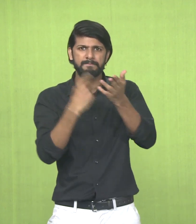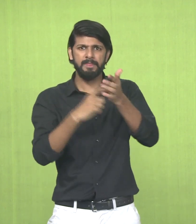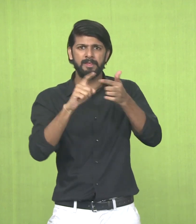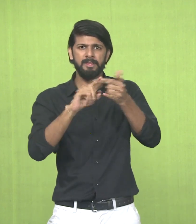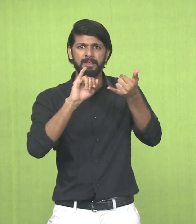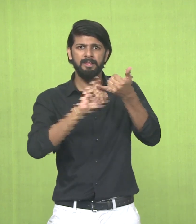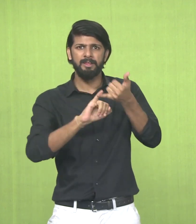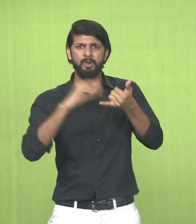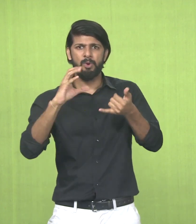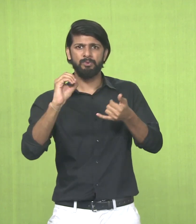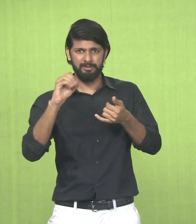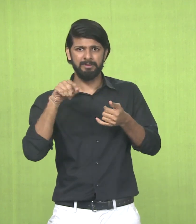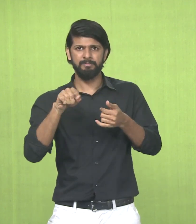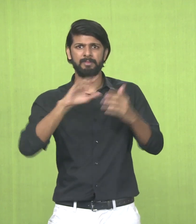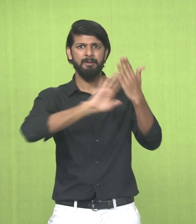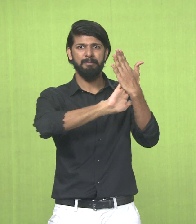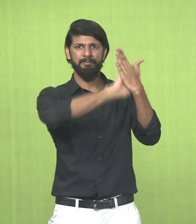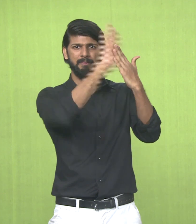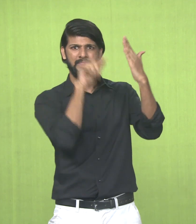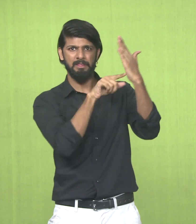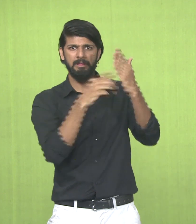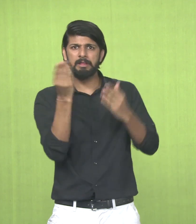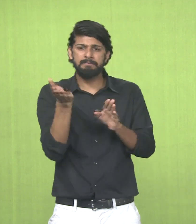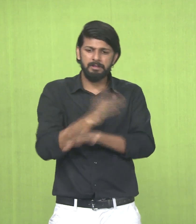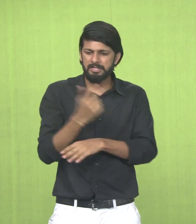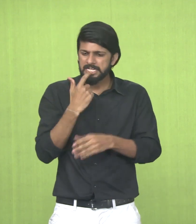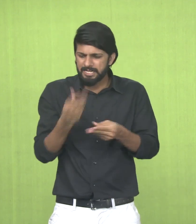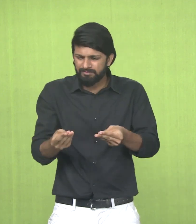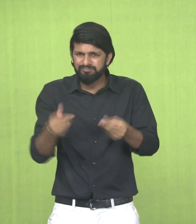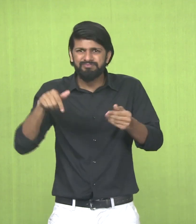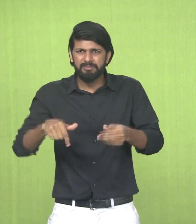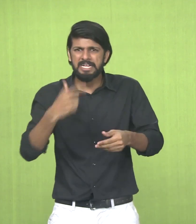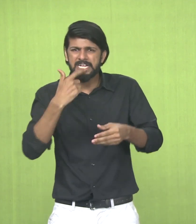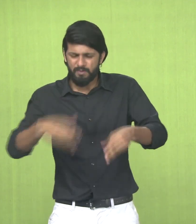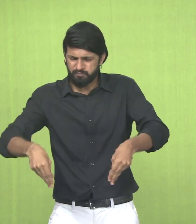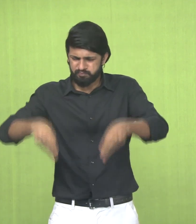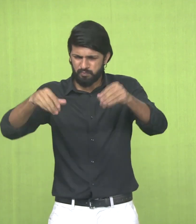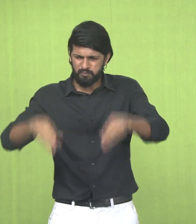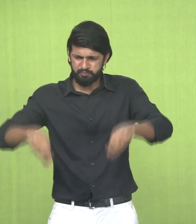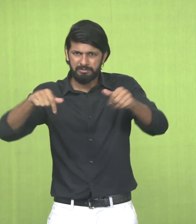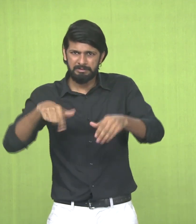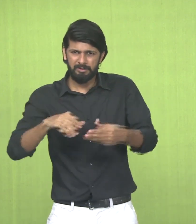fresco on the wall, which is dry fresco, a tempera, where they